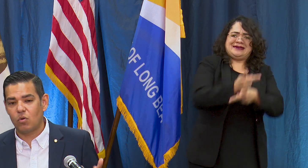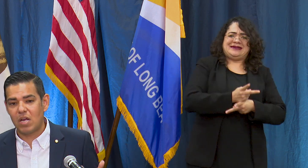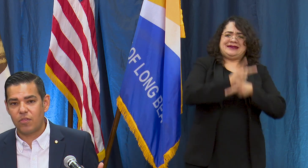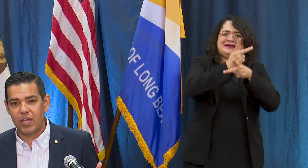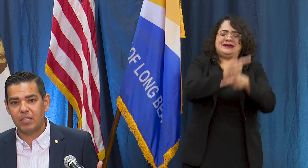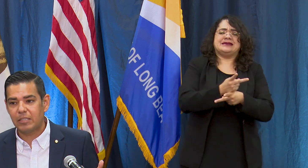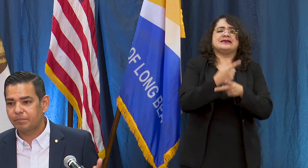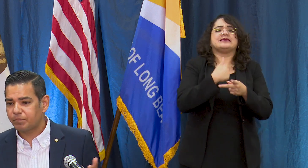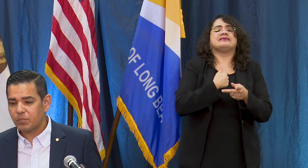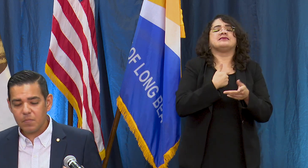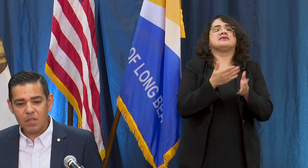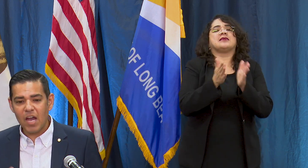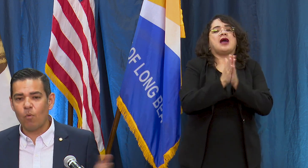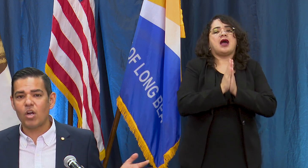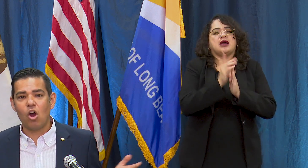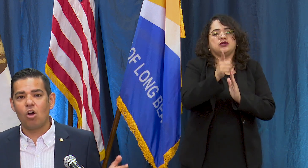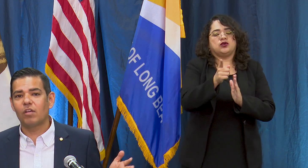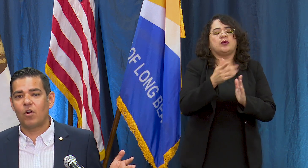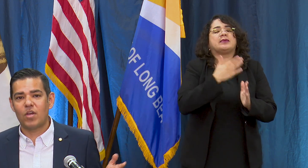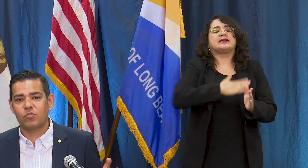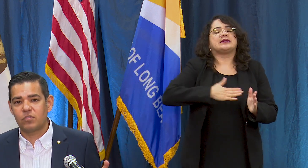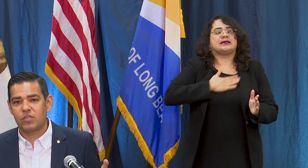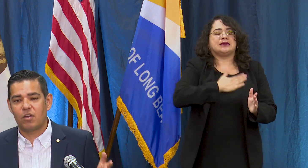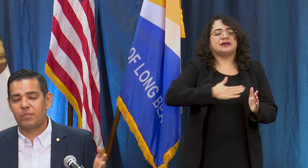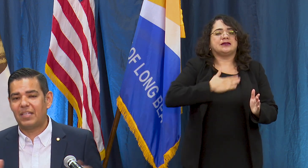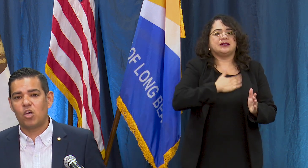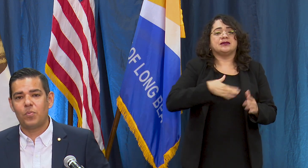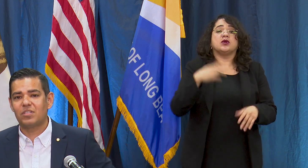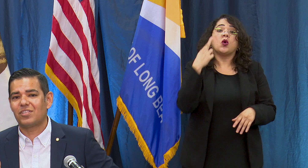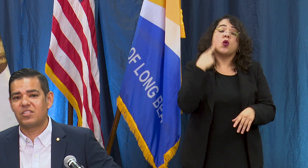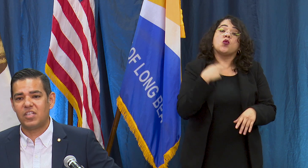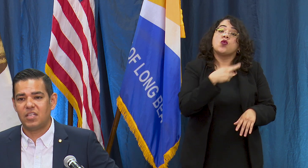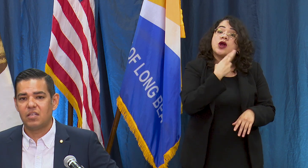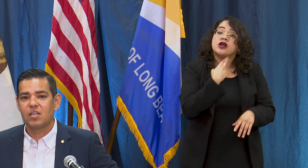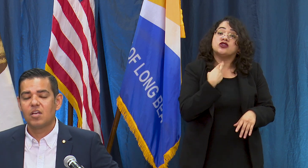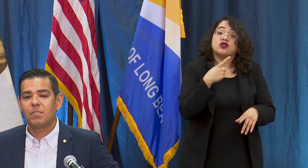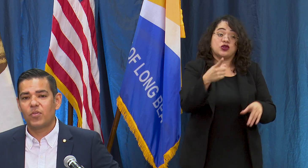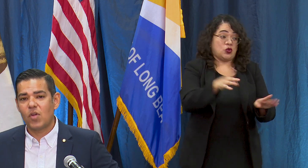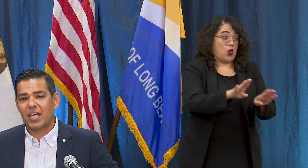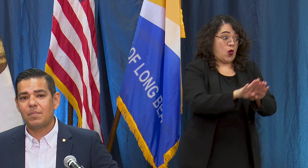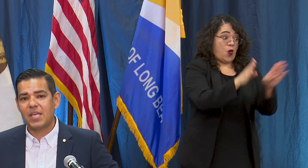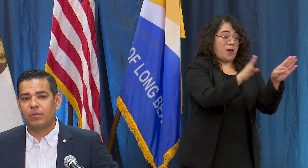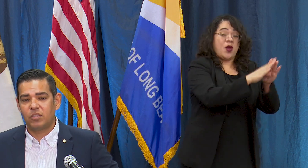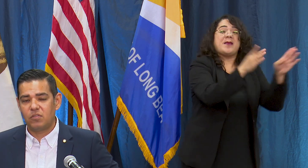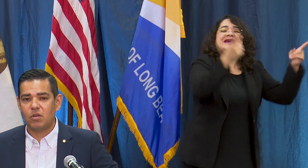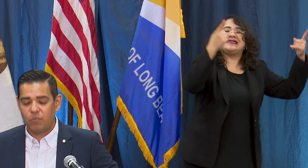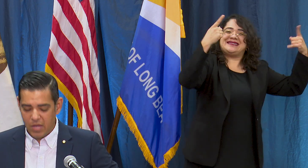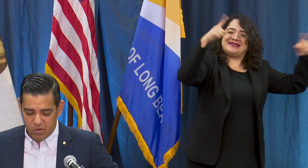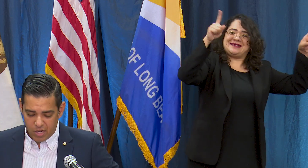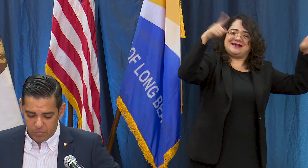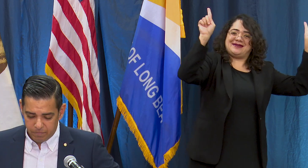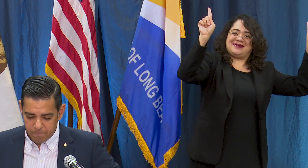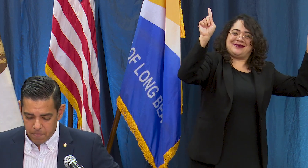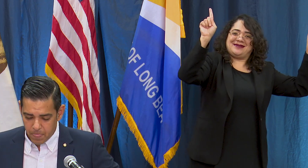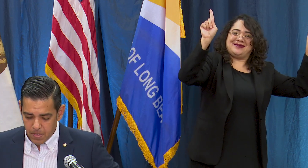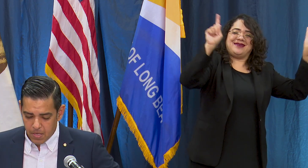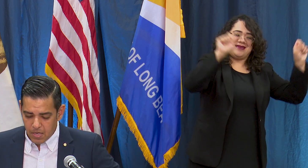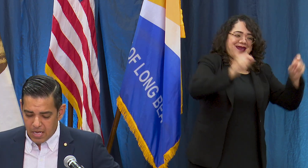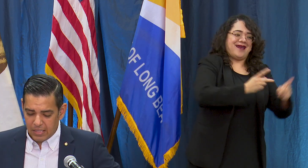everyone to do the right thing. I want all of our restaurants that begin to open to succeed, but they're not going to be able to do so without your